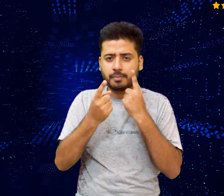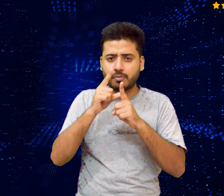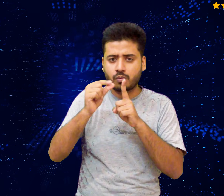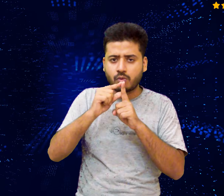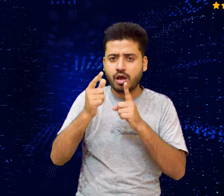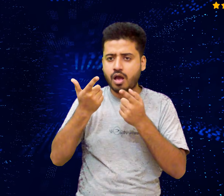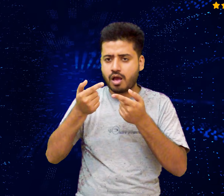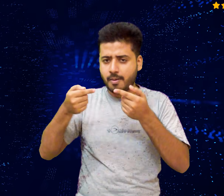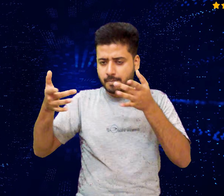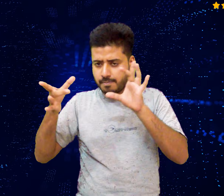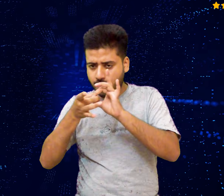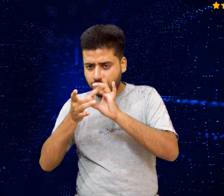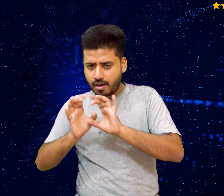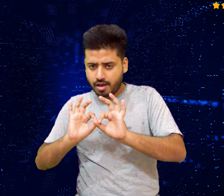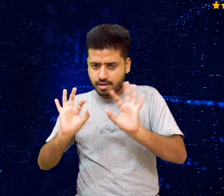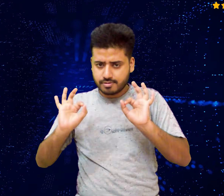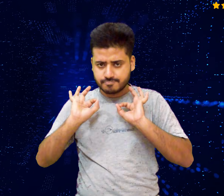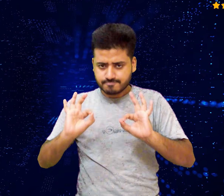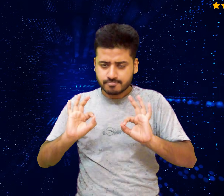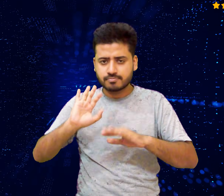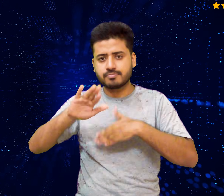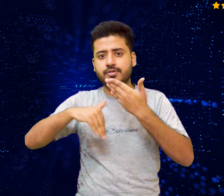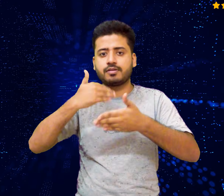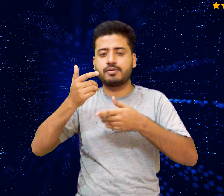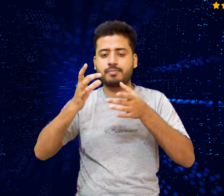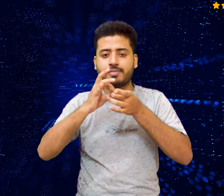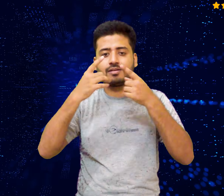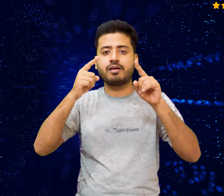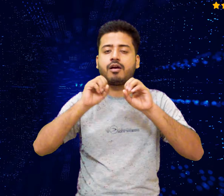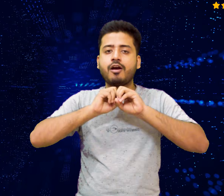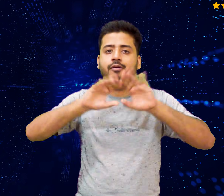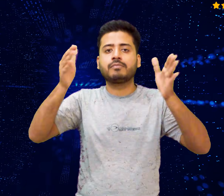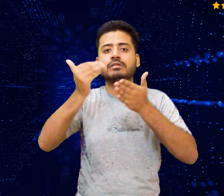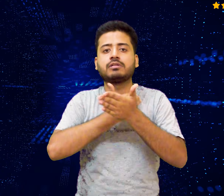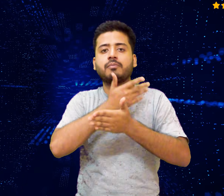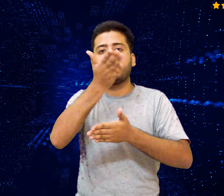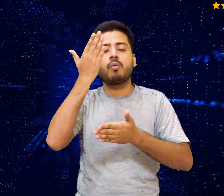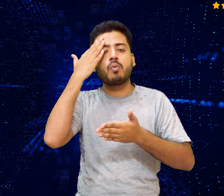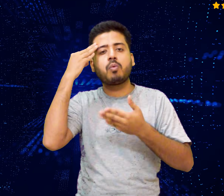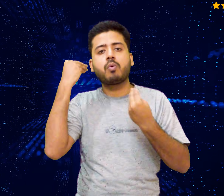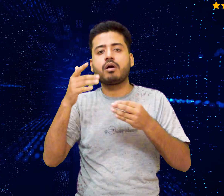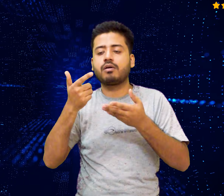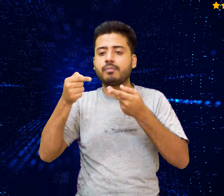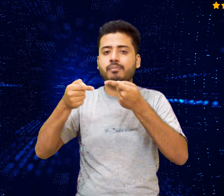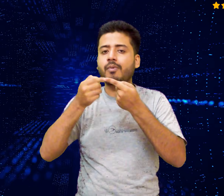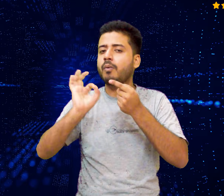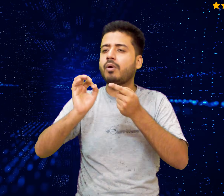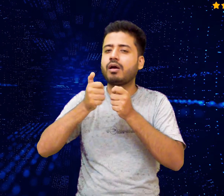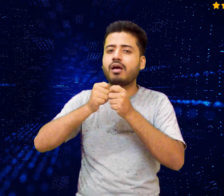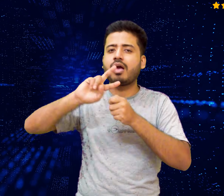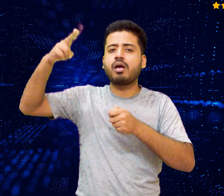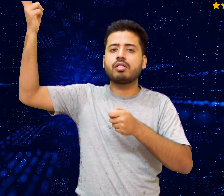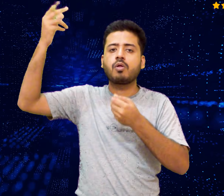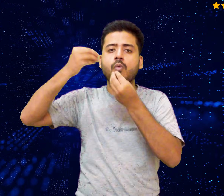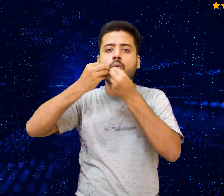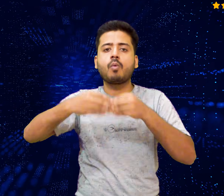account changes, port-out authorization that requires additional verification before your number can be ported, alerts